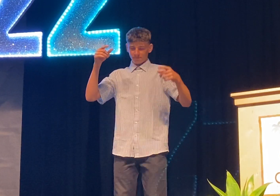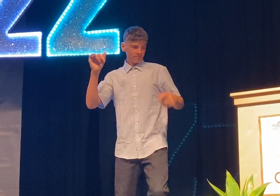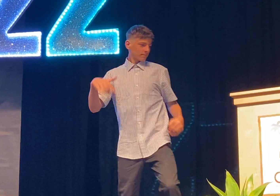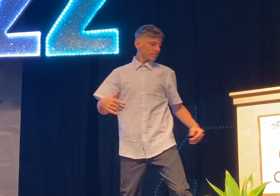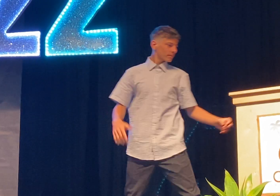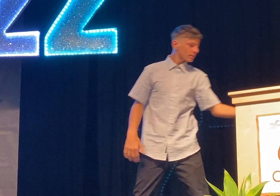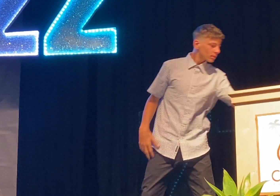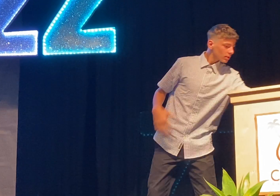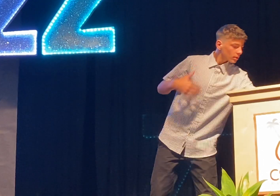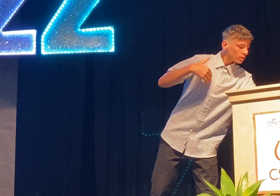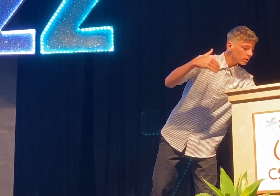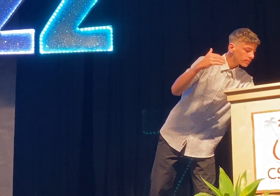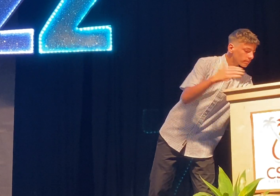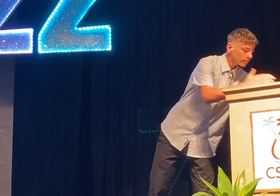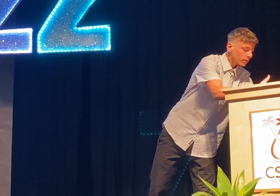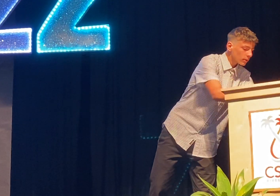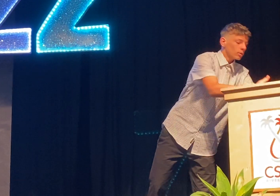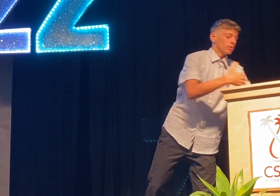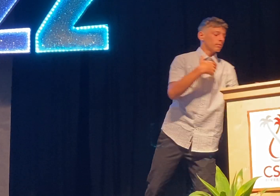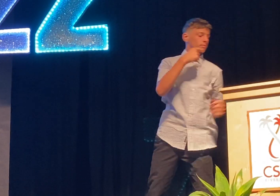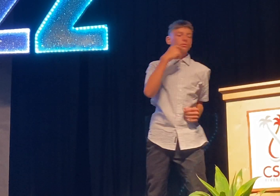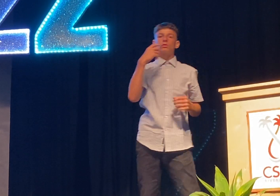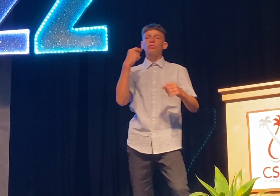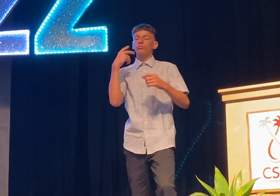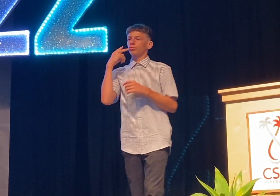able to get into those good scores.